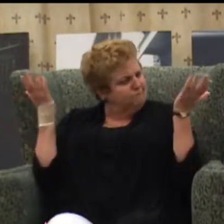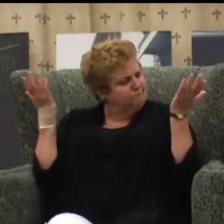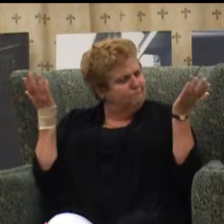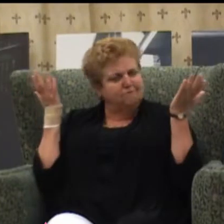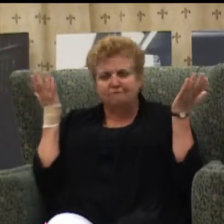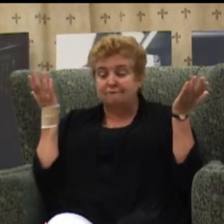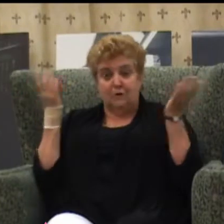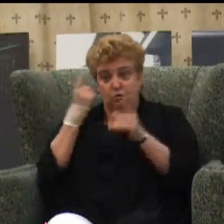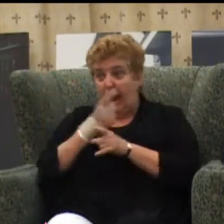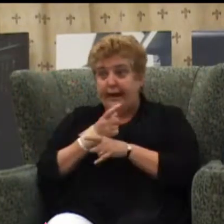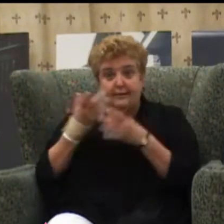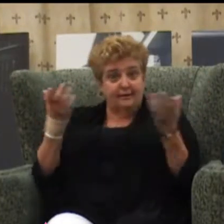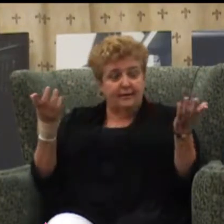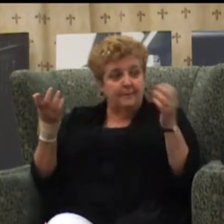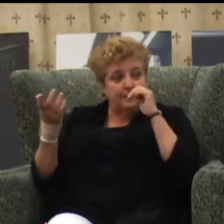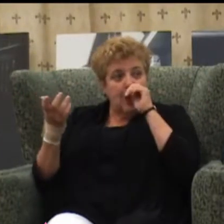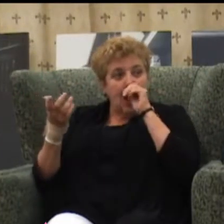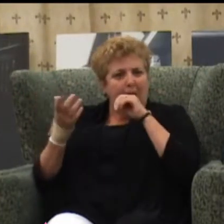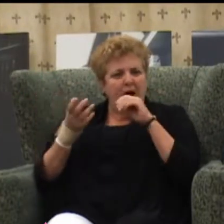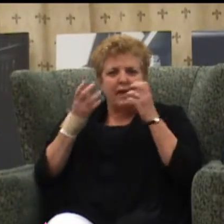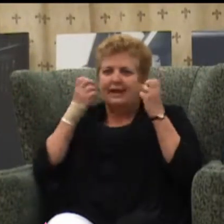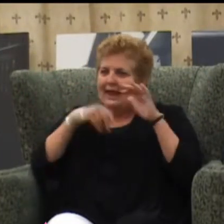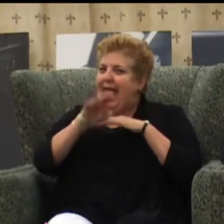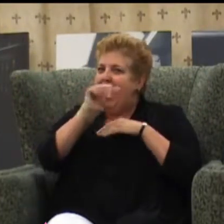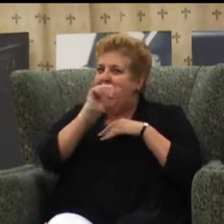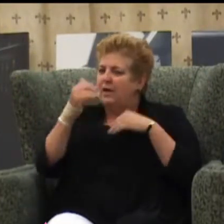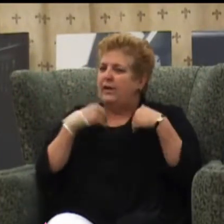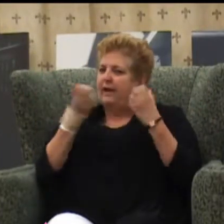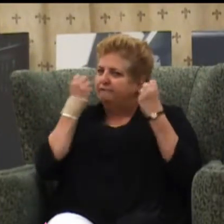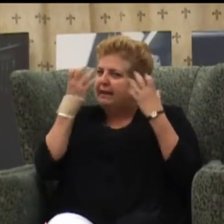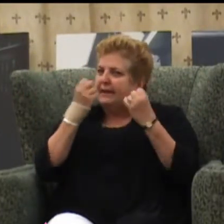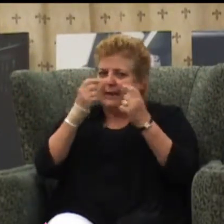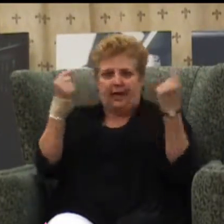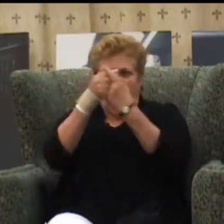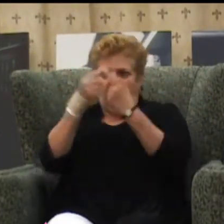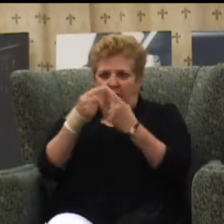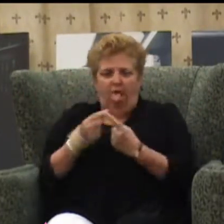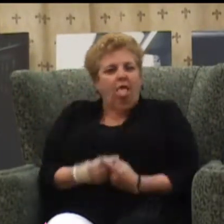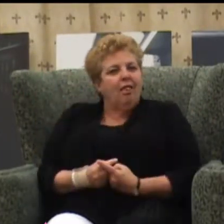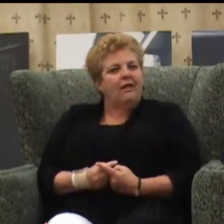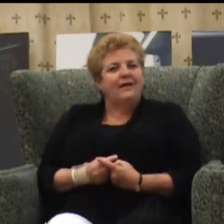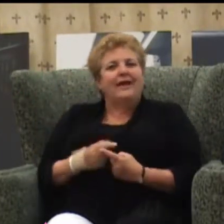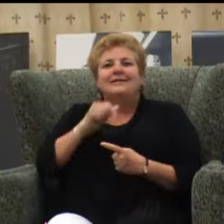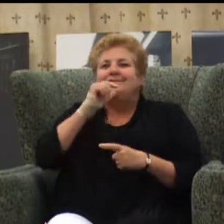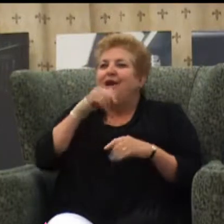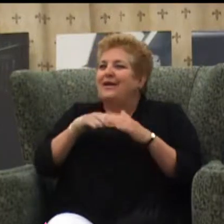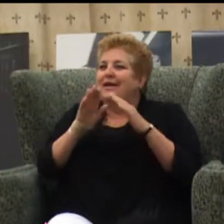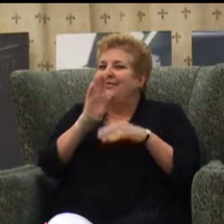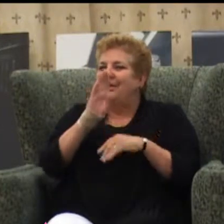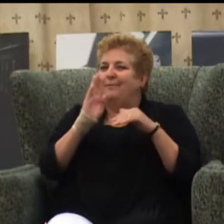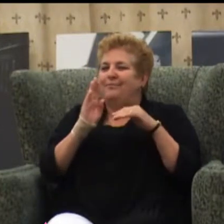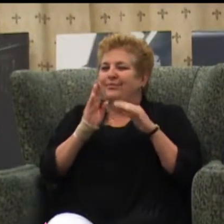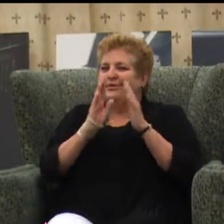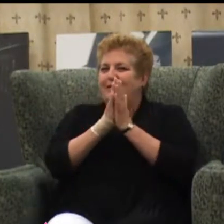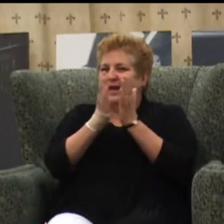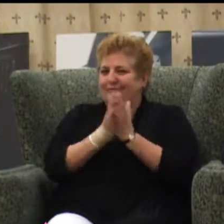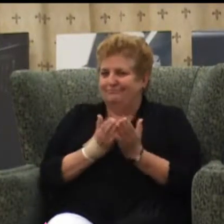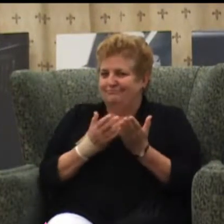Right? You hear a lot of contradictions in Alcoholics Anonymous that are not necessarily in our basic text, in the literature. I remember getting out